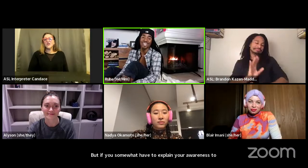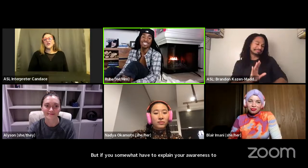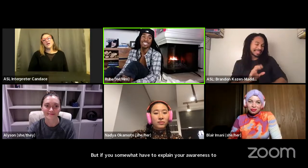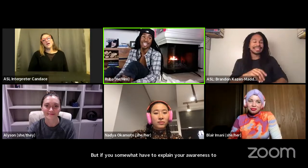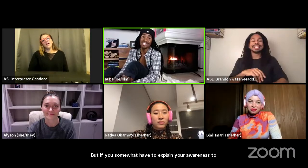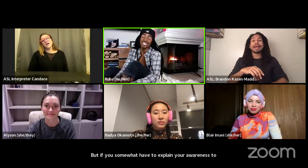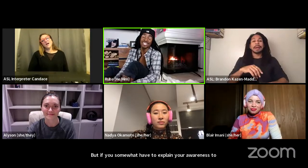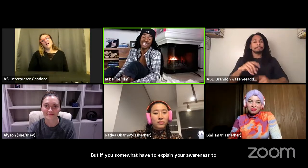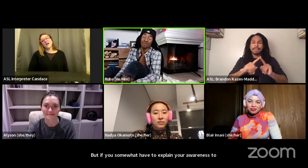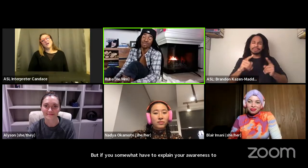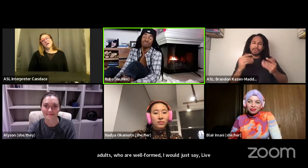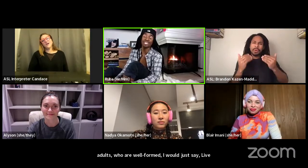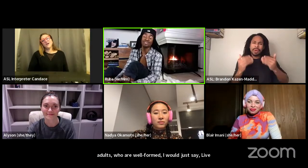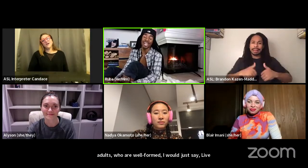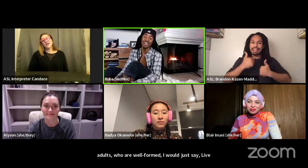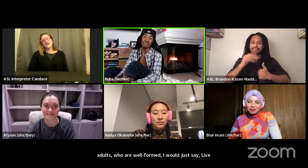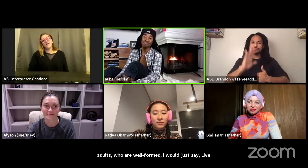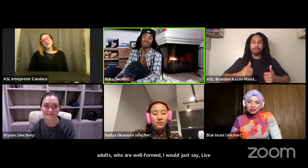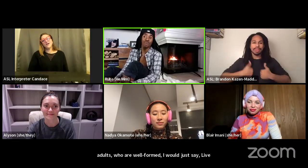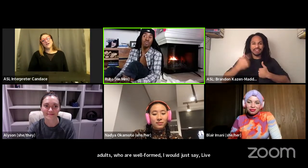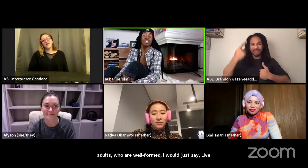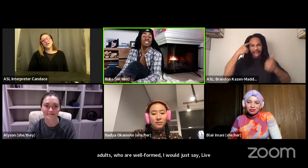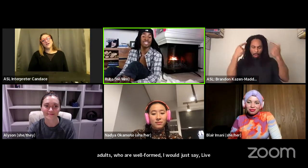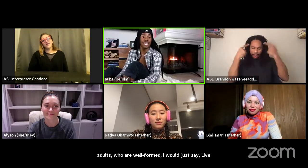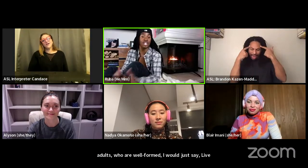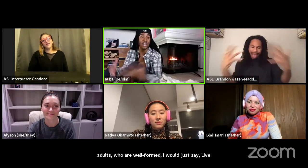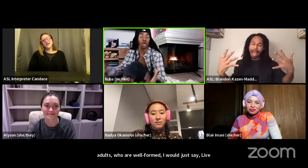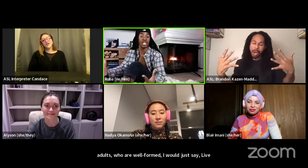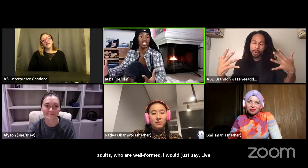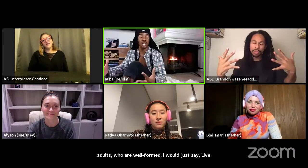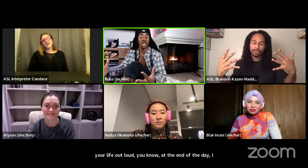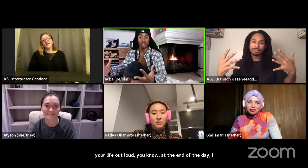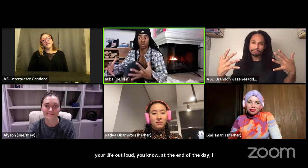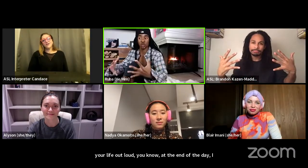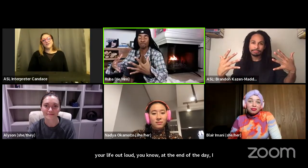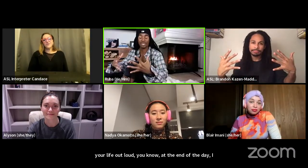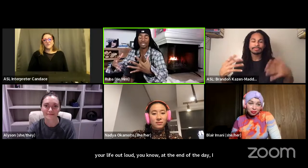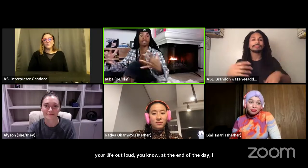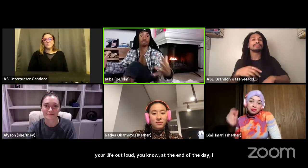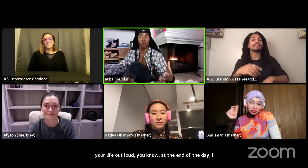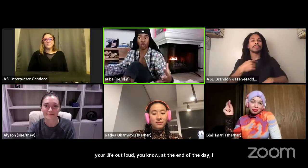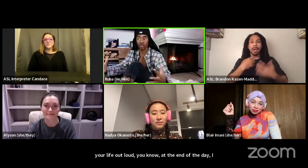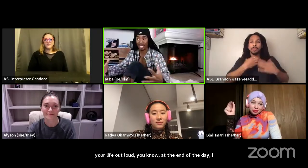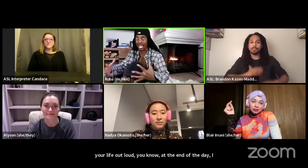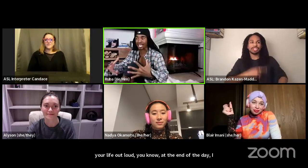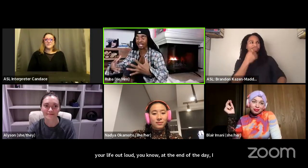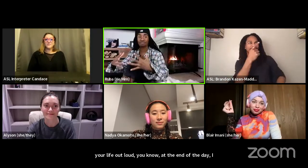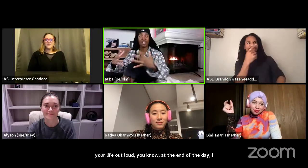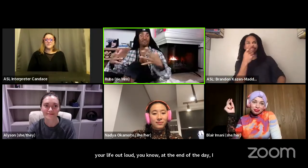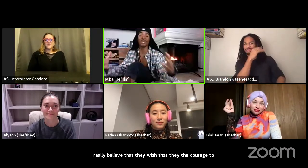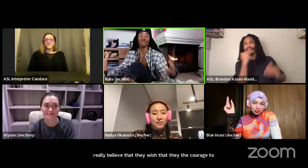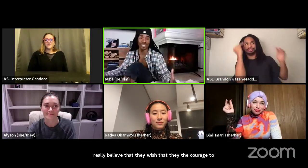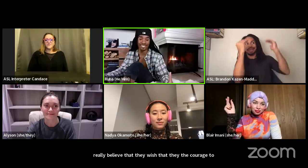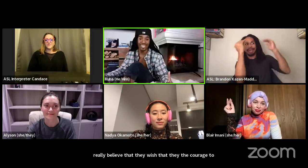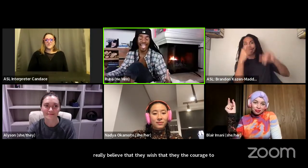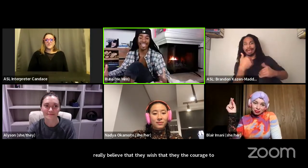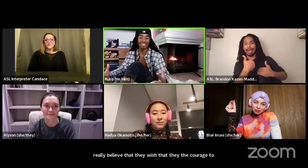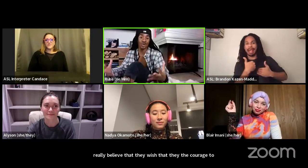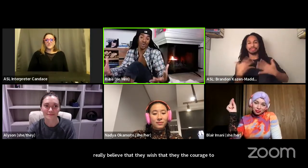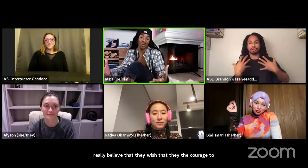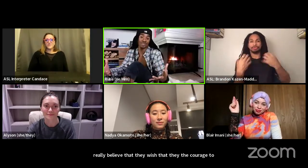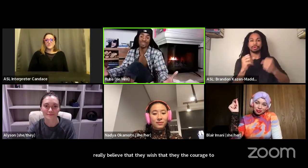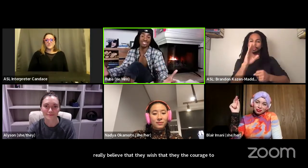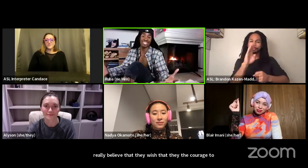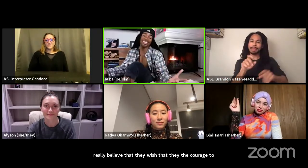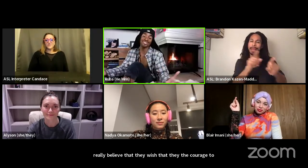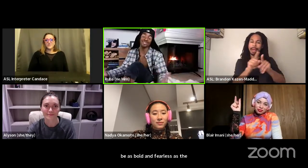know, at the end of the day, I really believe that they wish that they had the courage to be as bold and fearless as